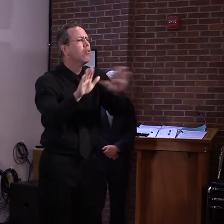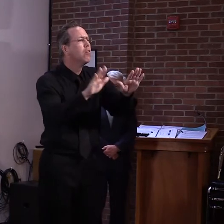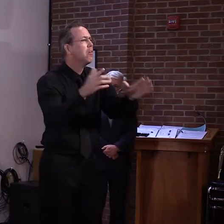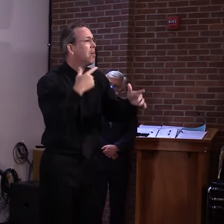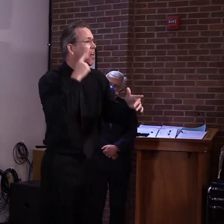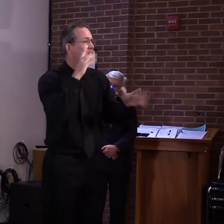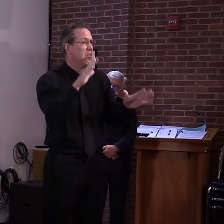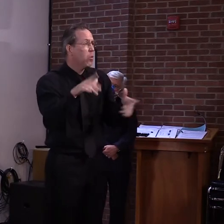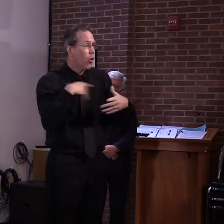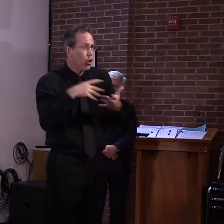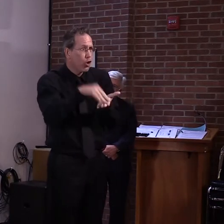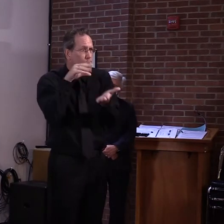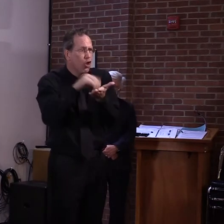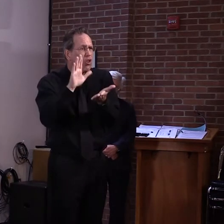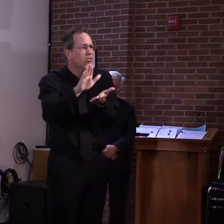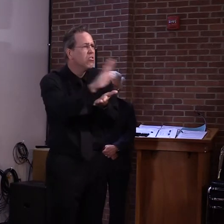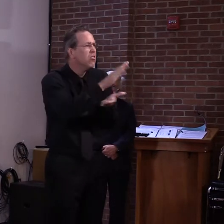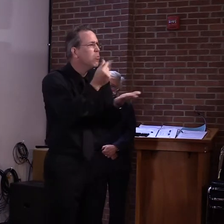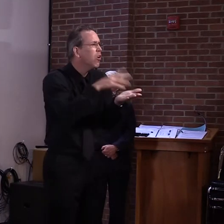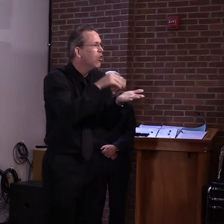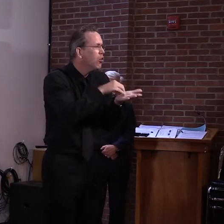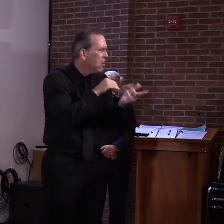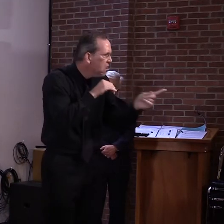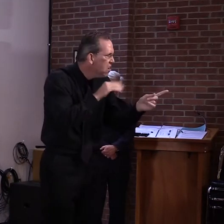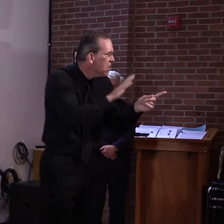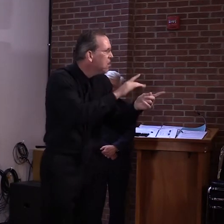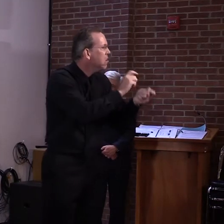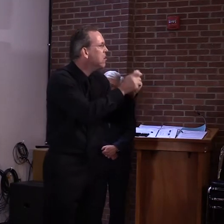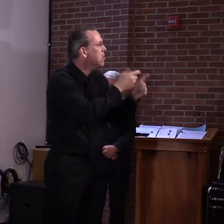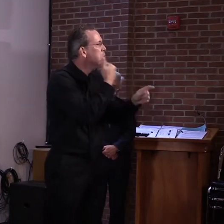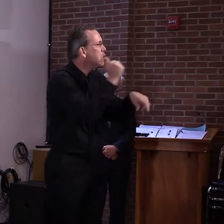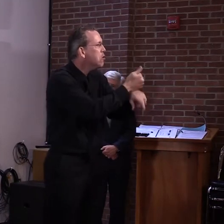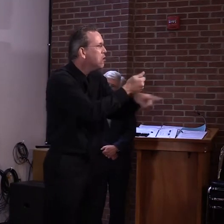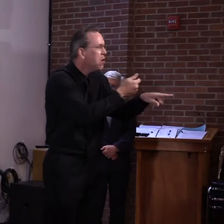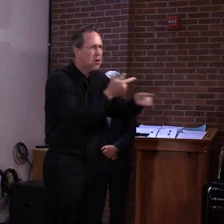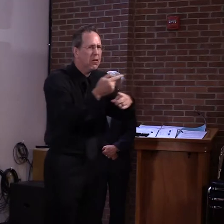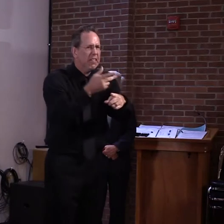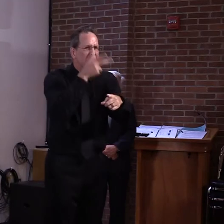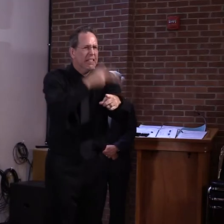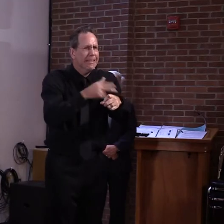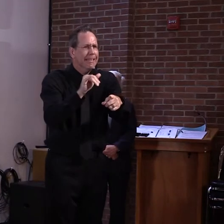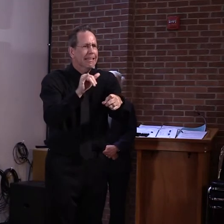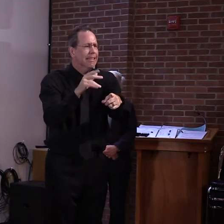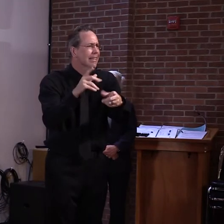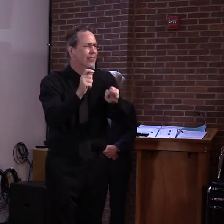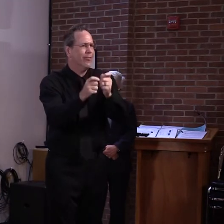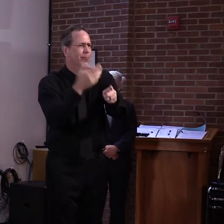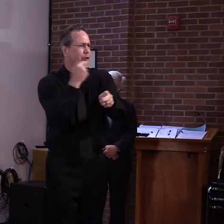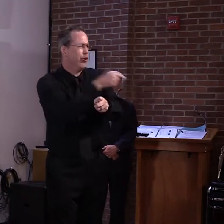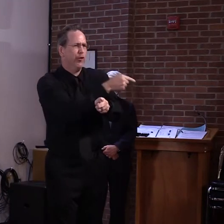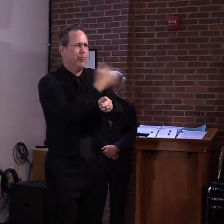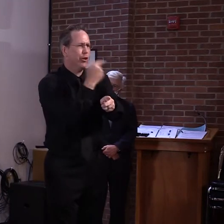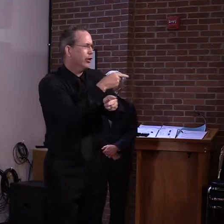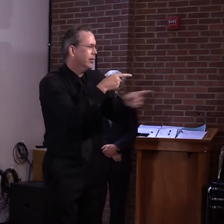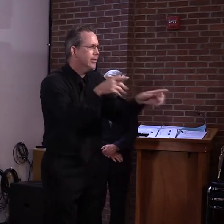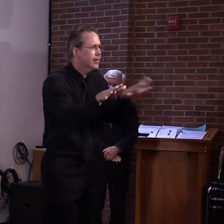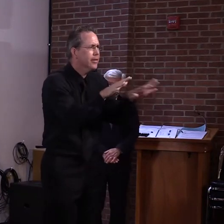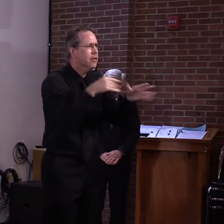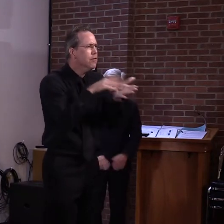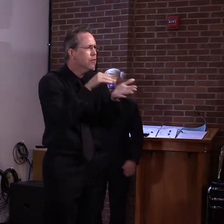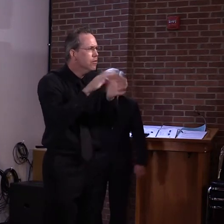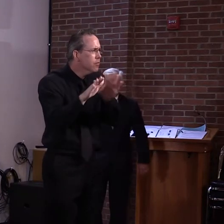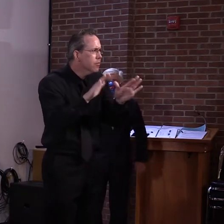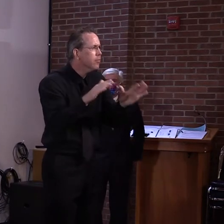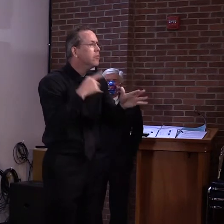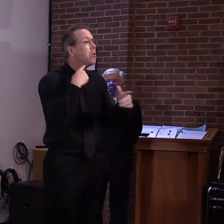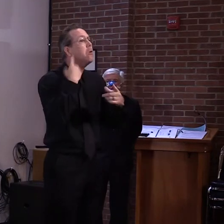learned that from here in the United States when we saw states reopening quicker than I wanted to open,